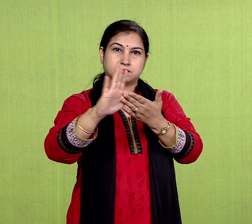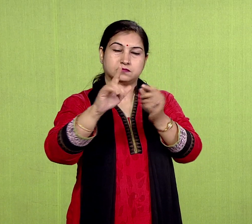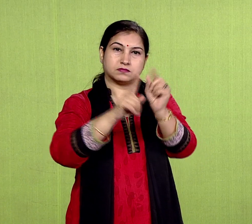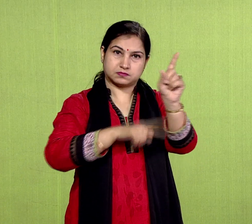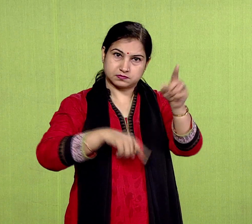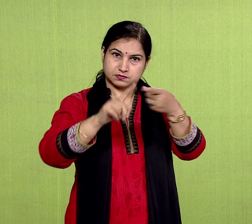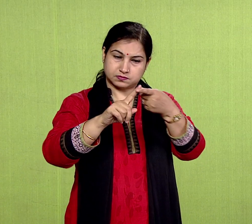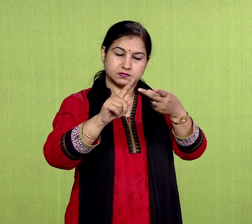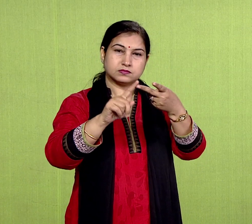astronomy,